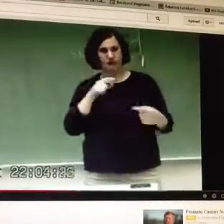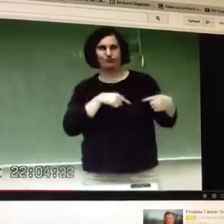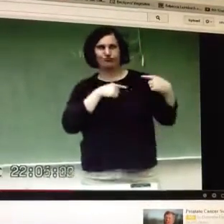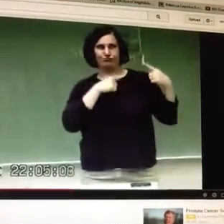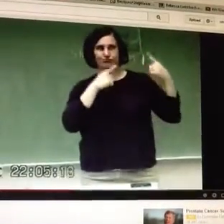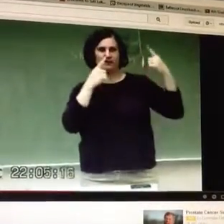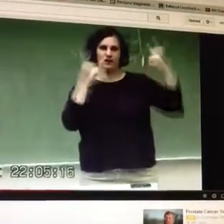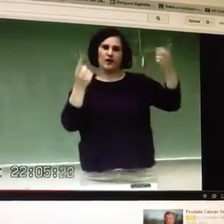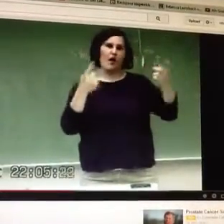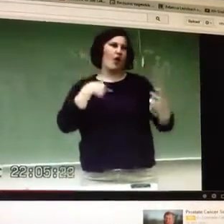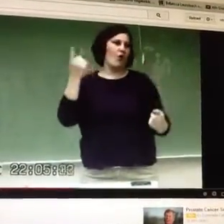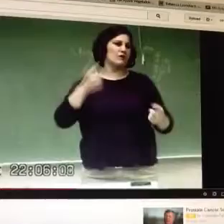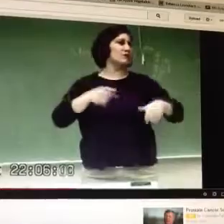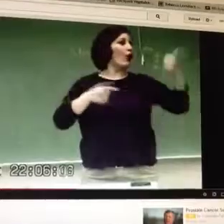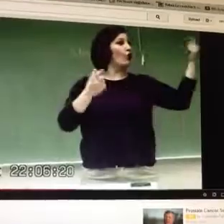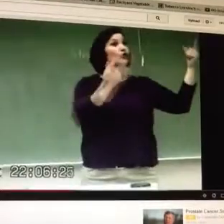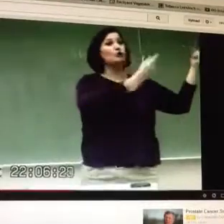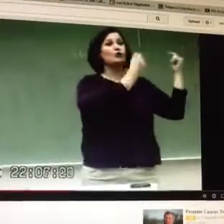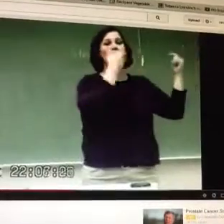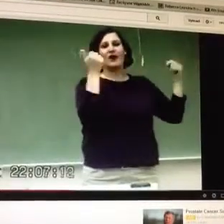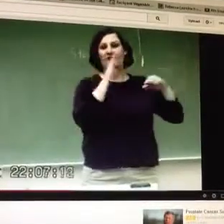For example, when I finished school, got my BA,